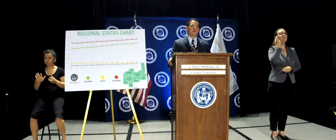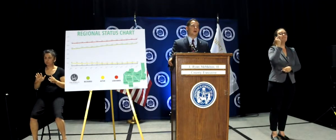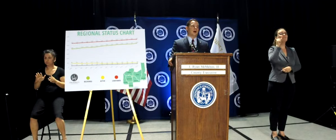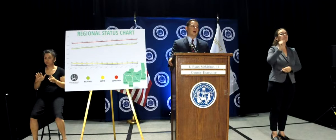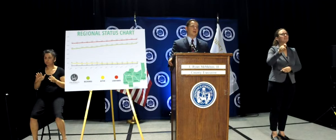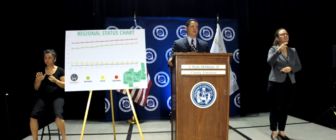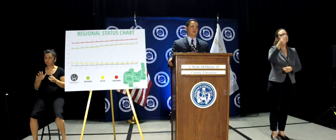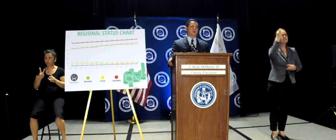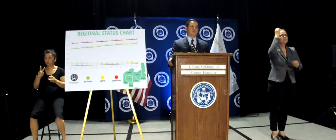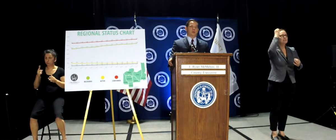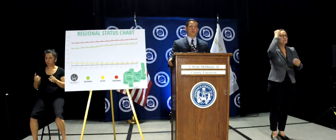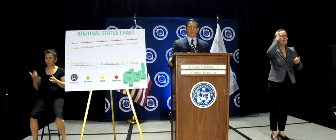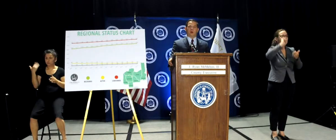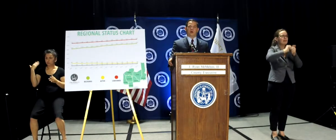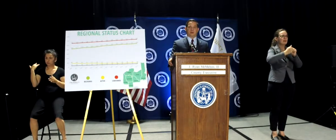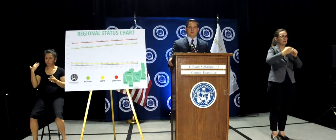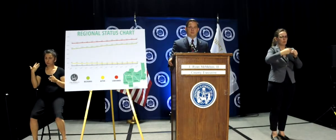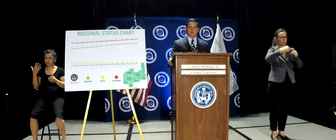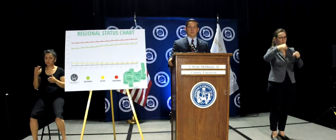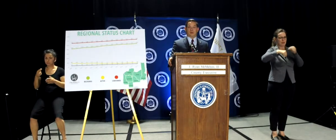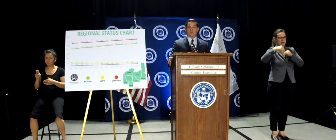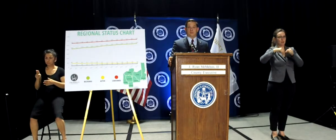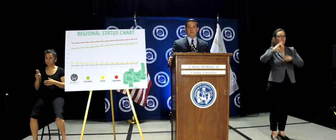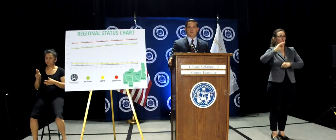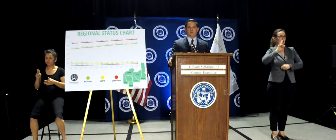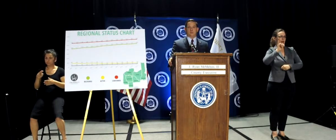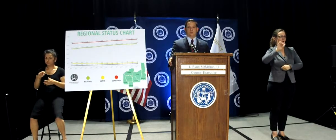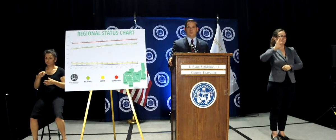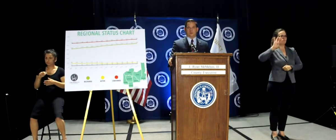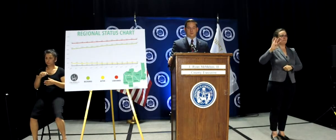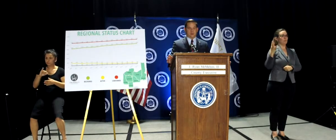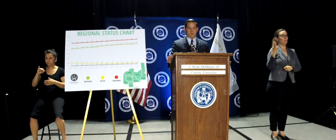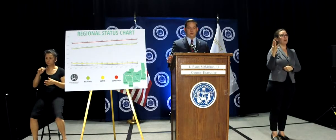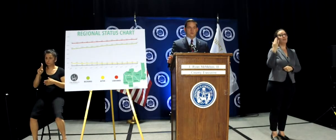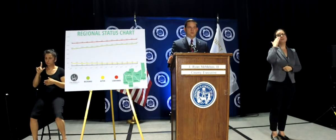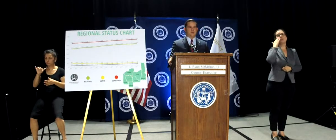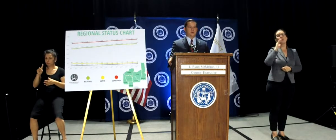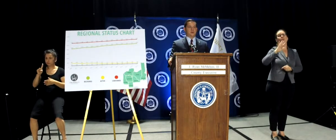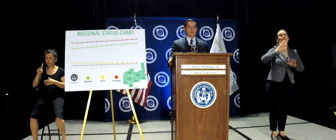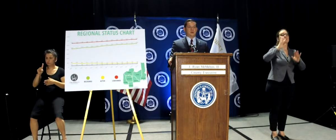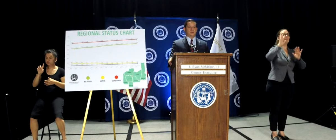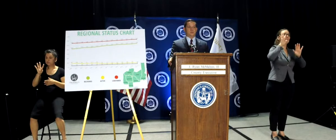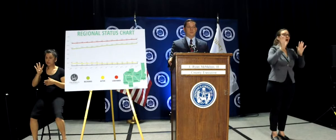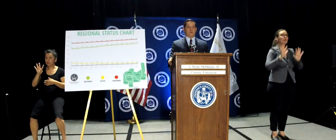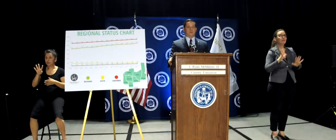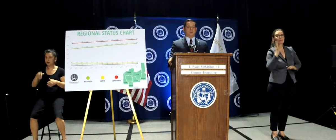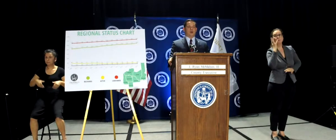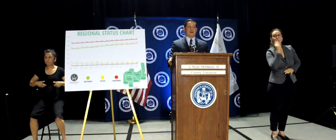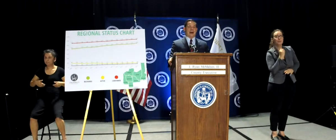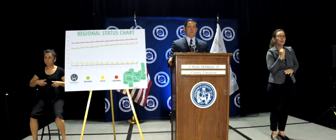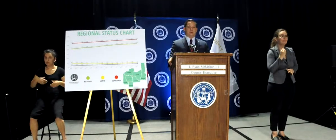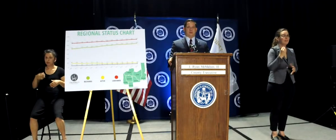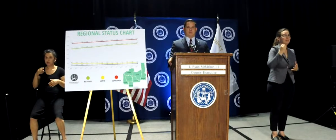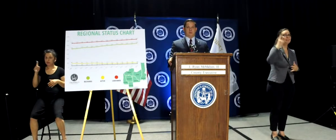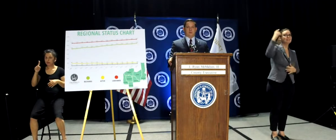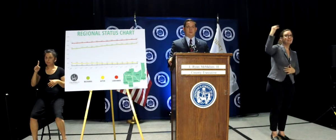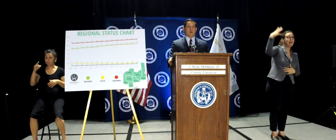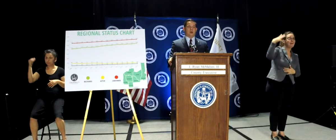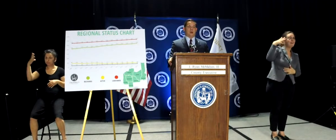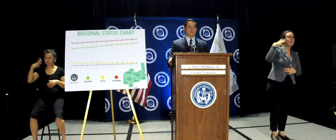weekend. People were partying, okay? We saw the pictures. People are party